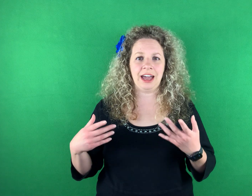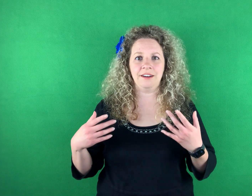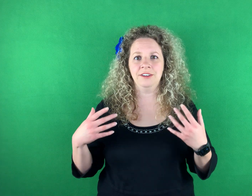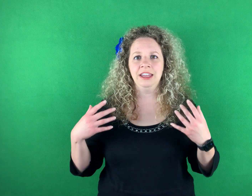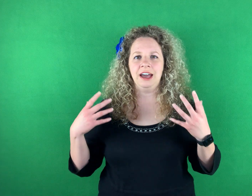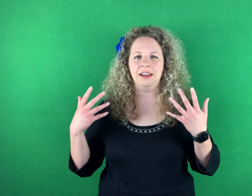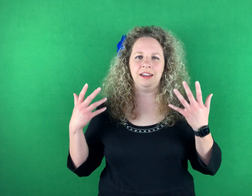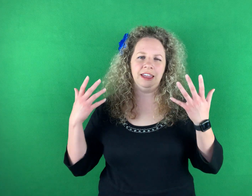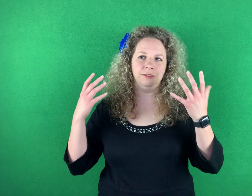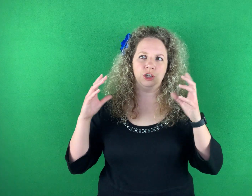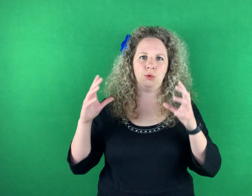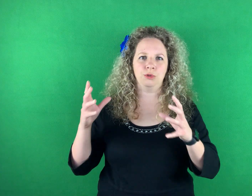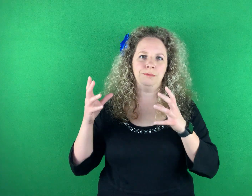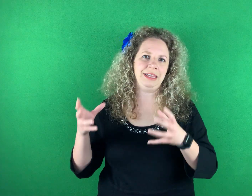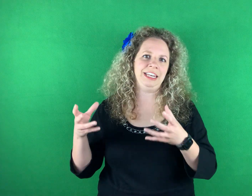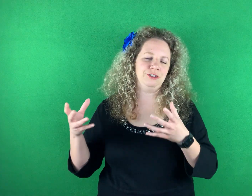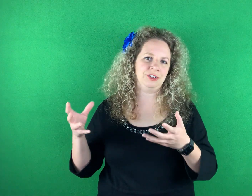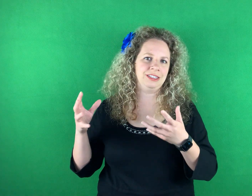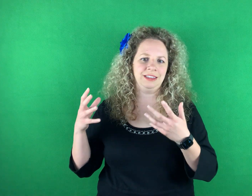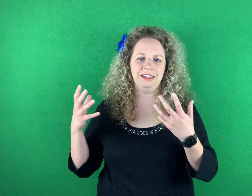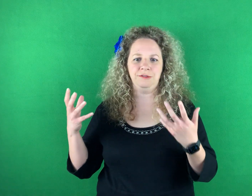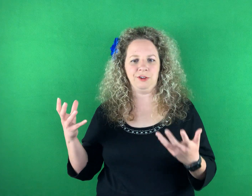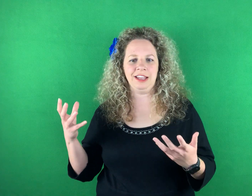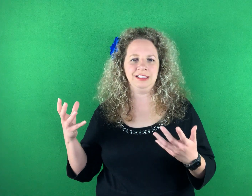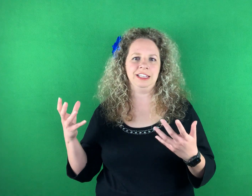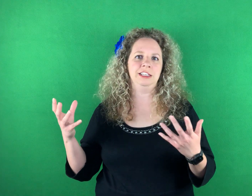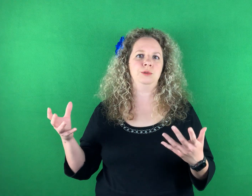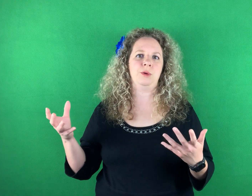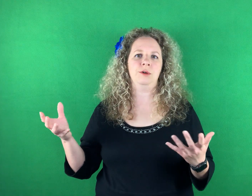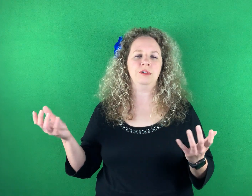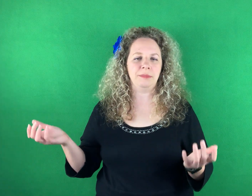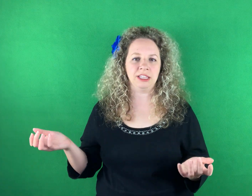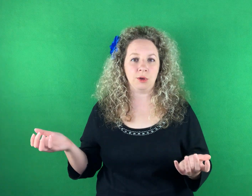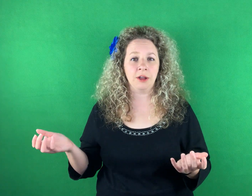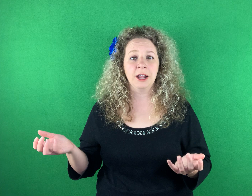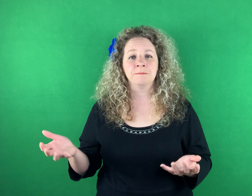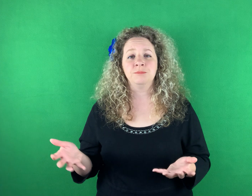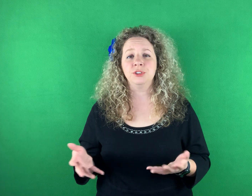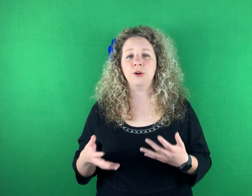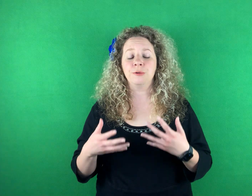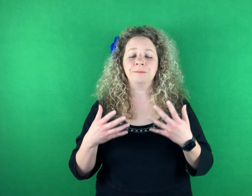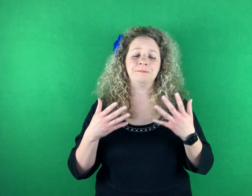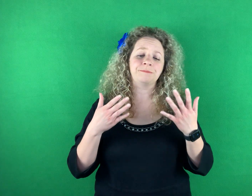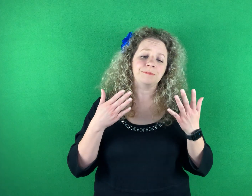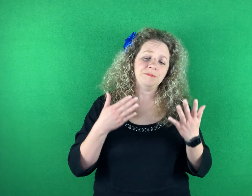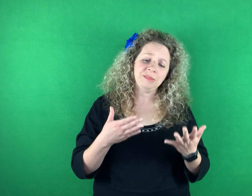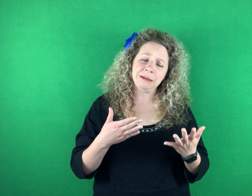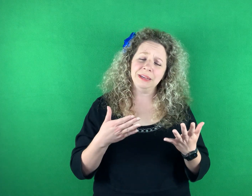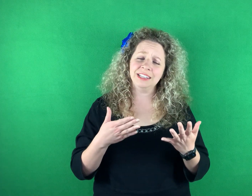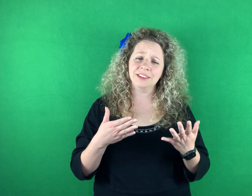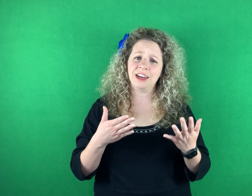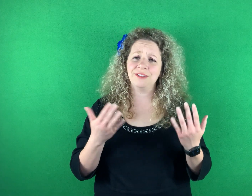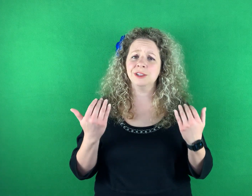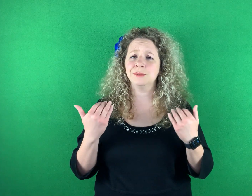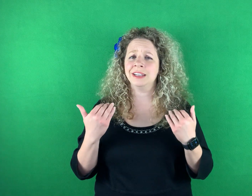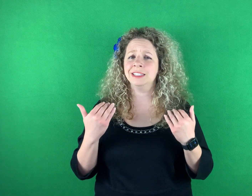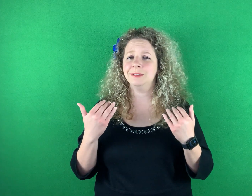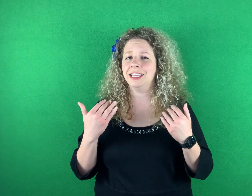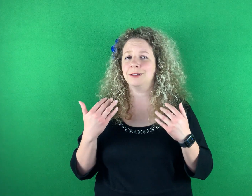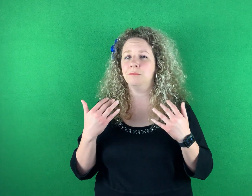have a total meaning just in the phrase, it is well with my soul. So because of that, this one has to be taken